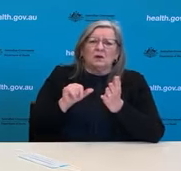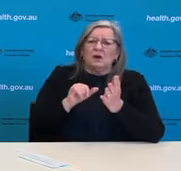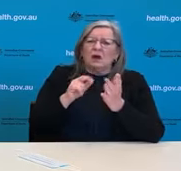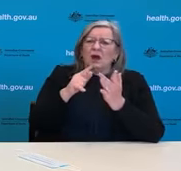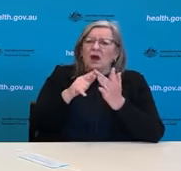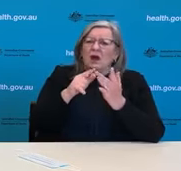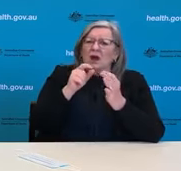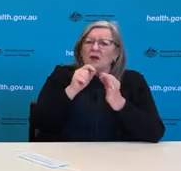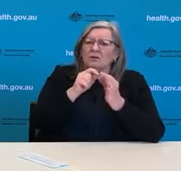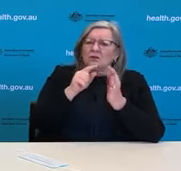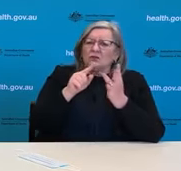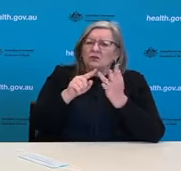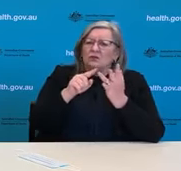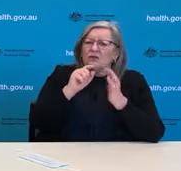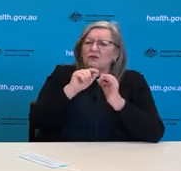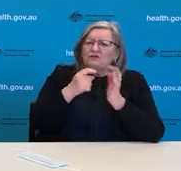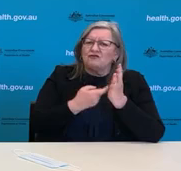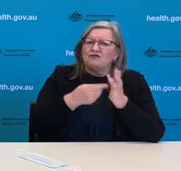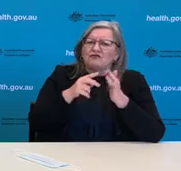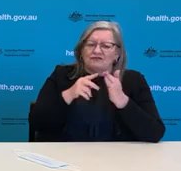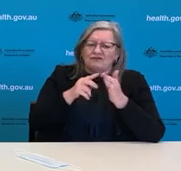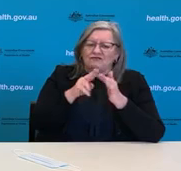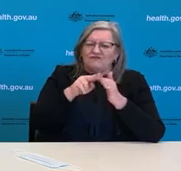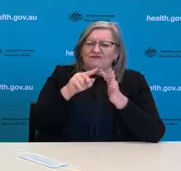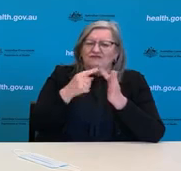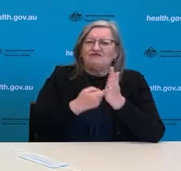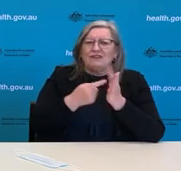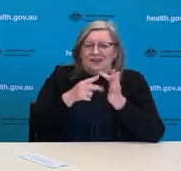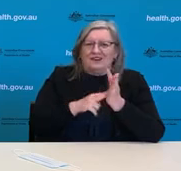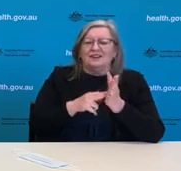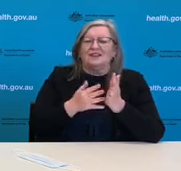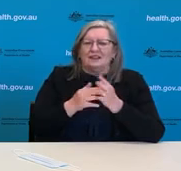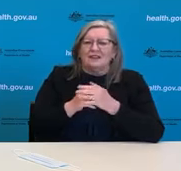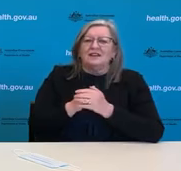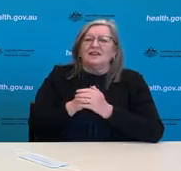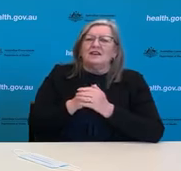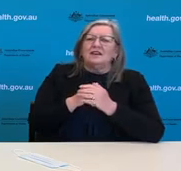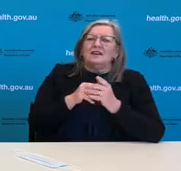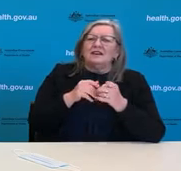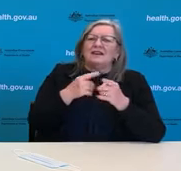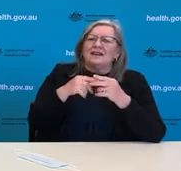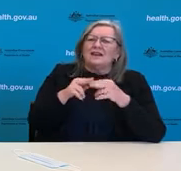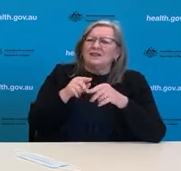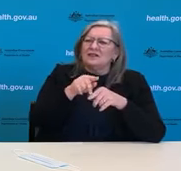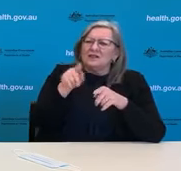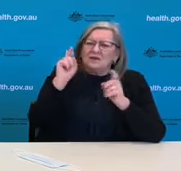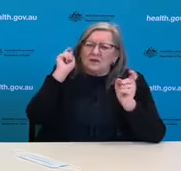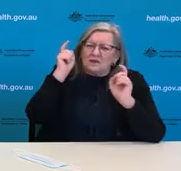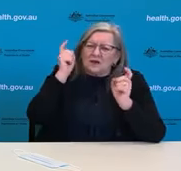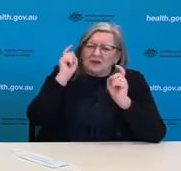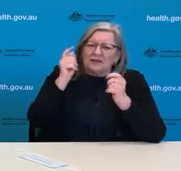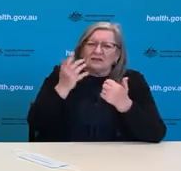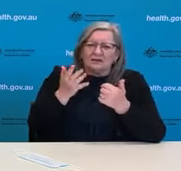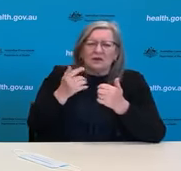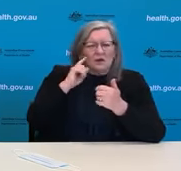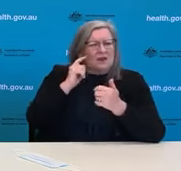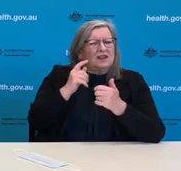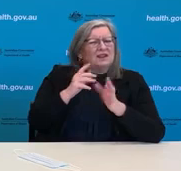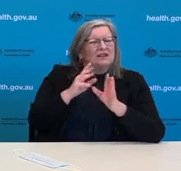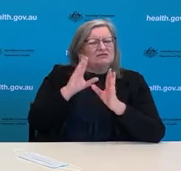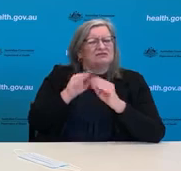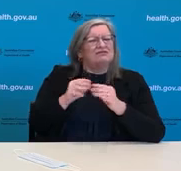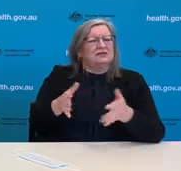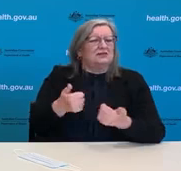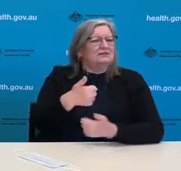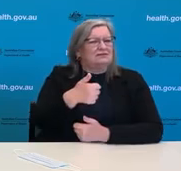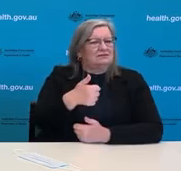you're having these sort of symptoms and they're worrying you. But these symptoms go away. The most serious side effect